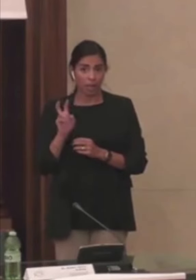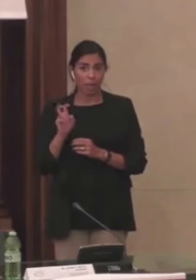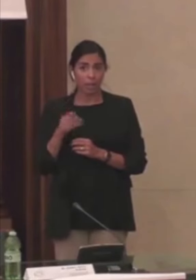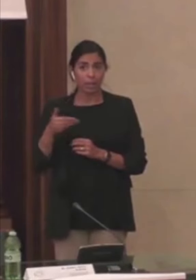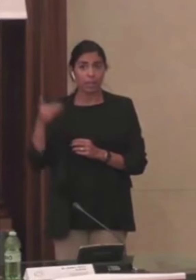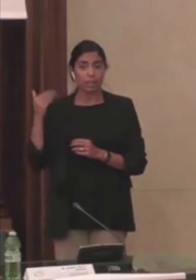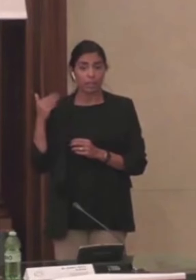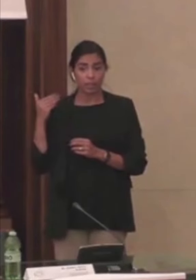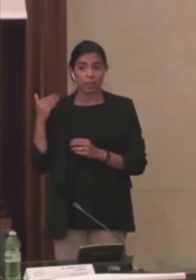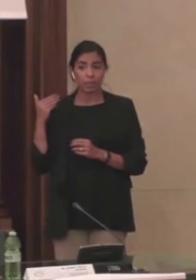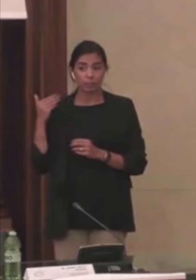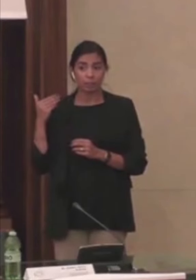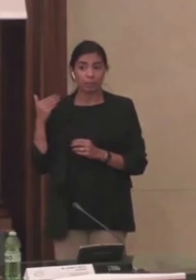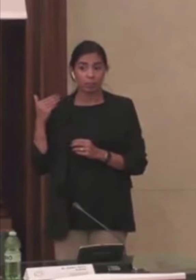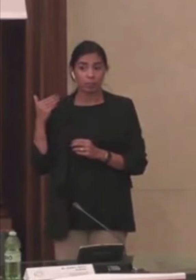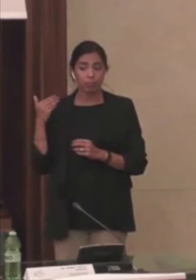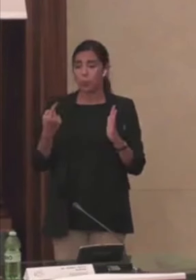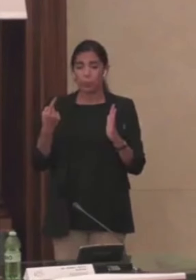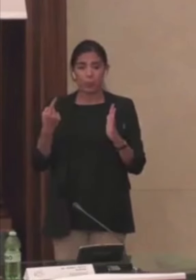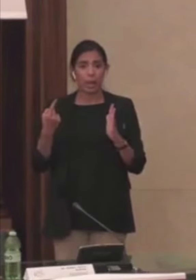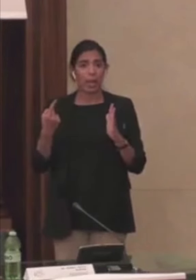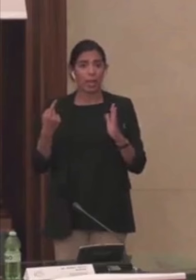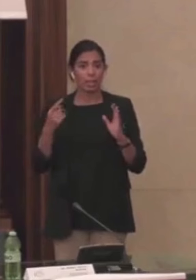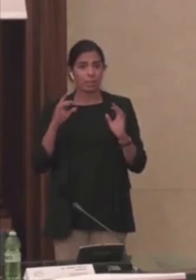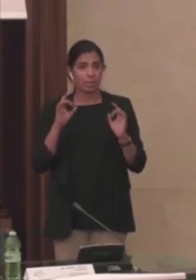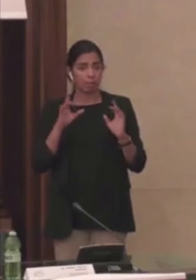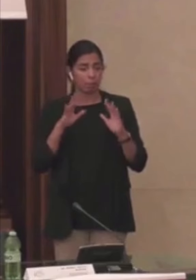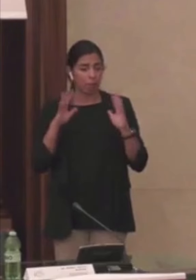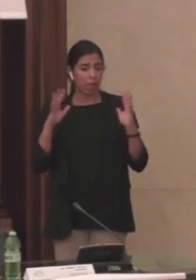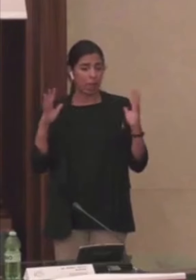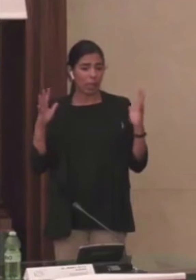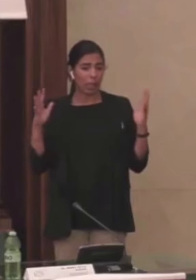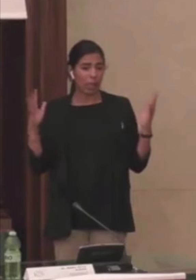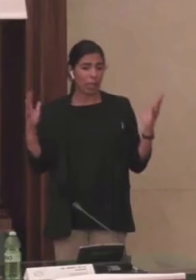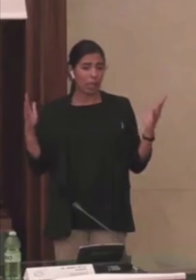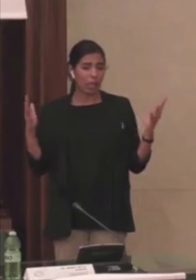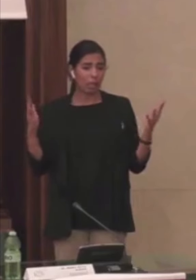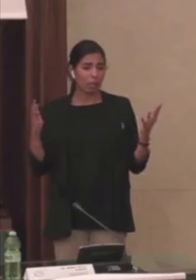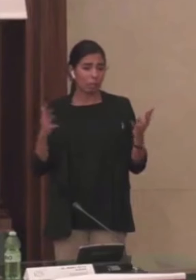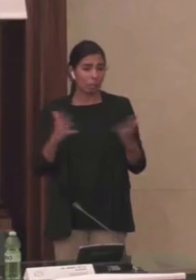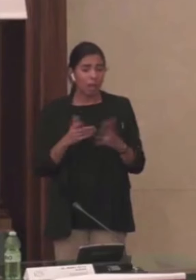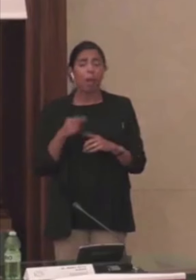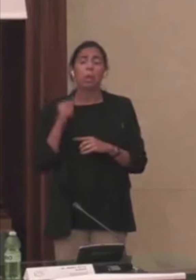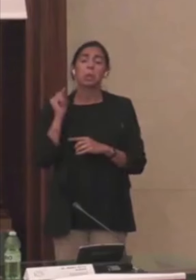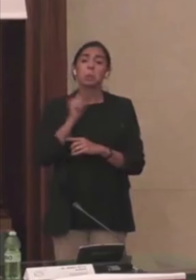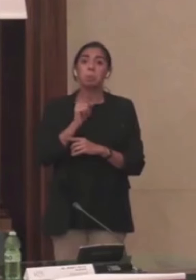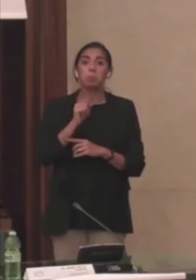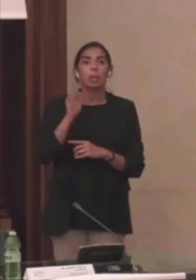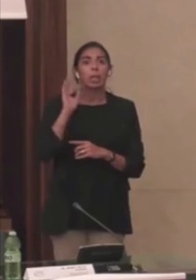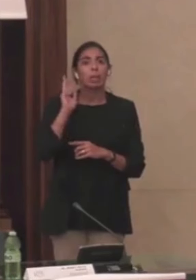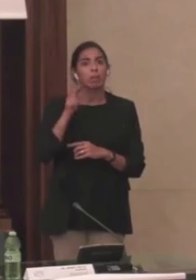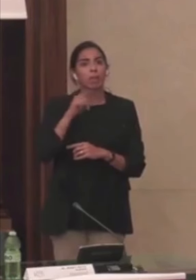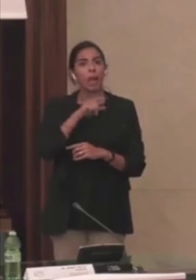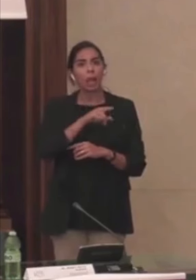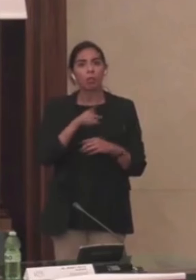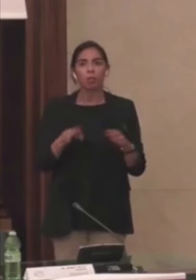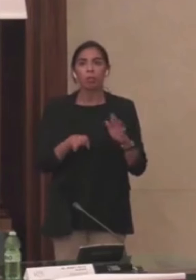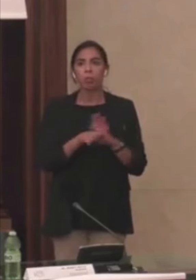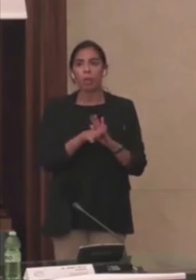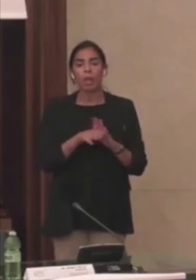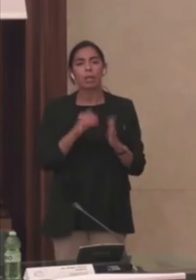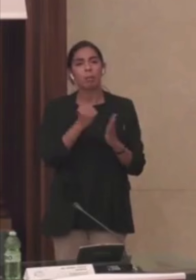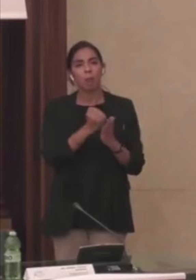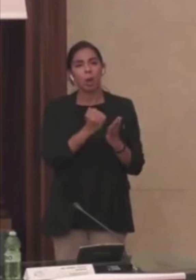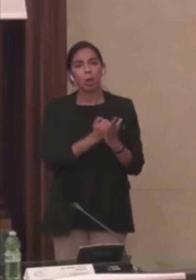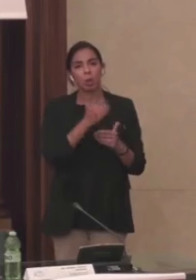after the beginning of the pandemic, there was a protocol on azithromycin that was supposed to isolate